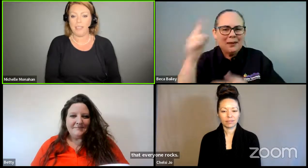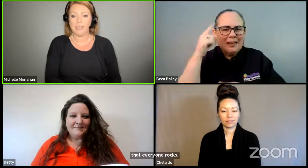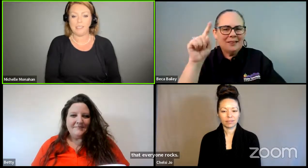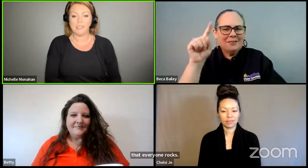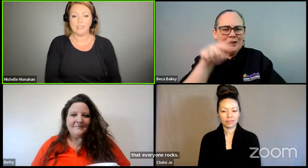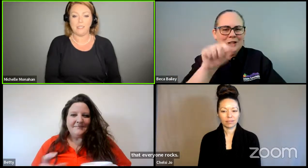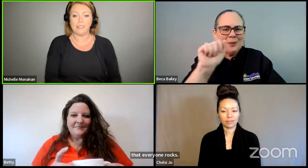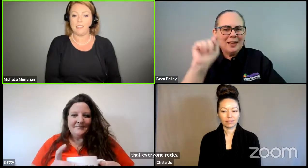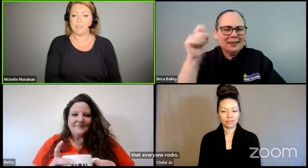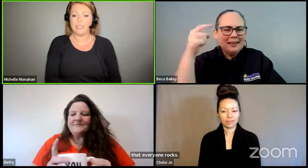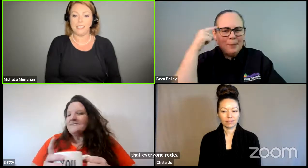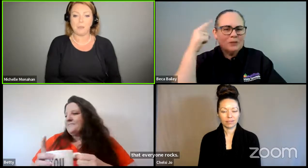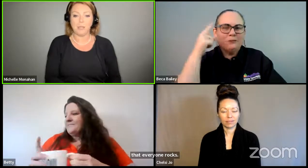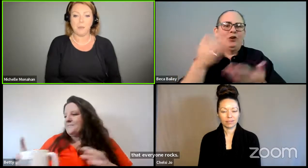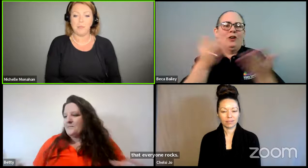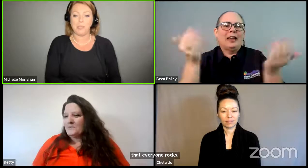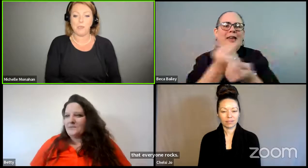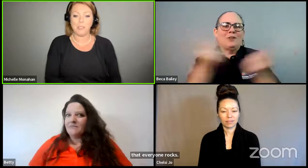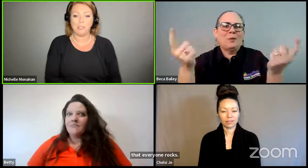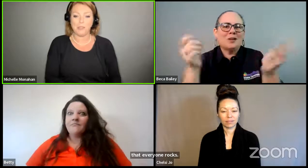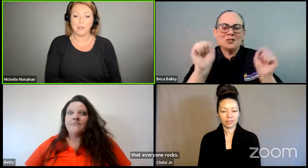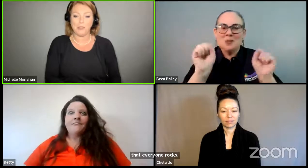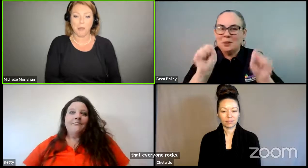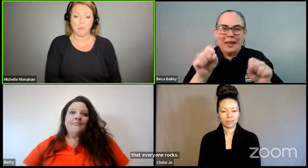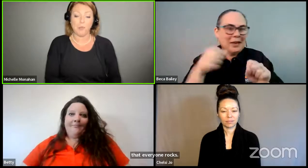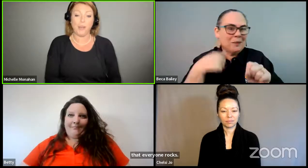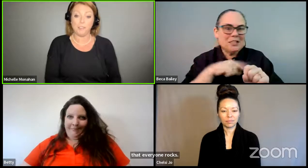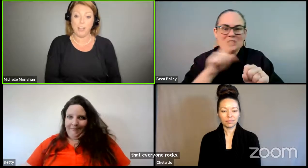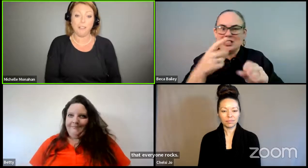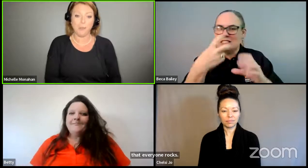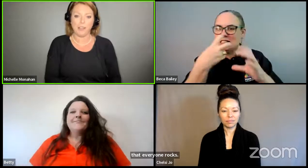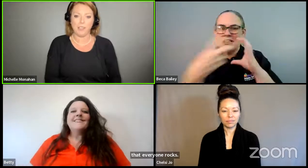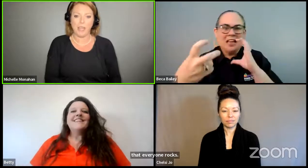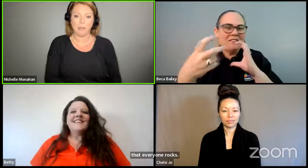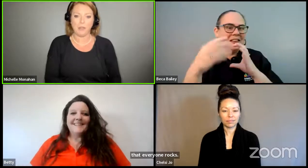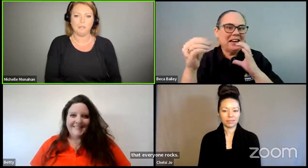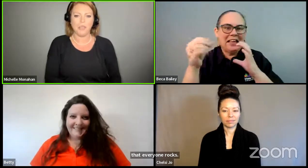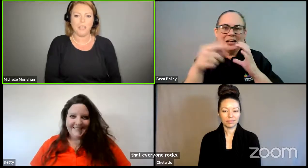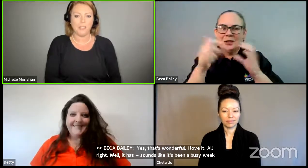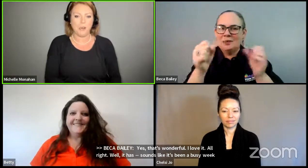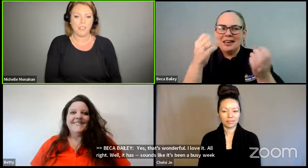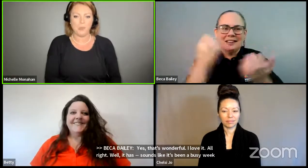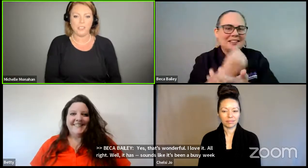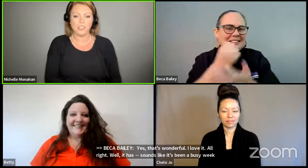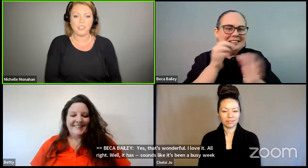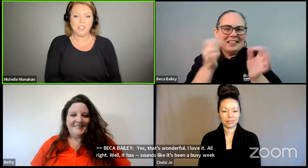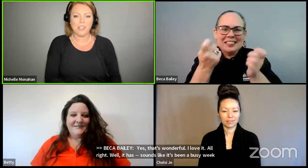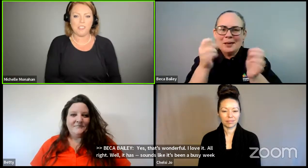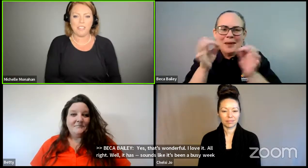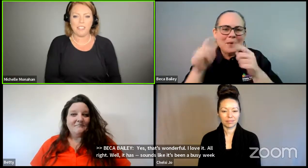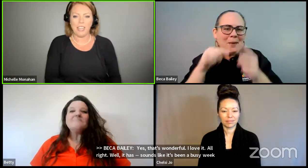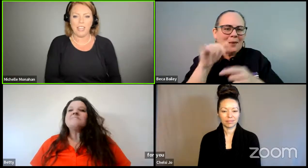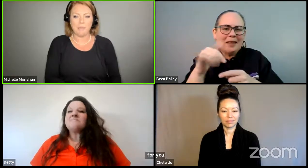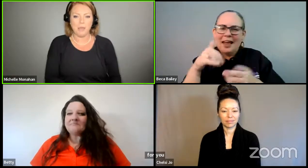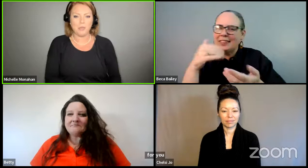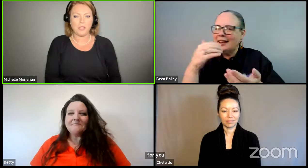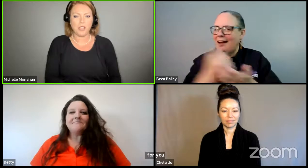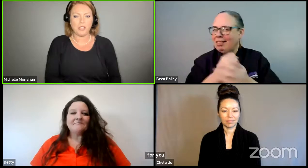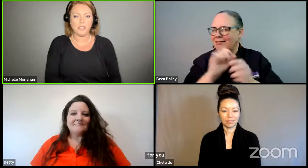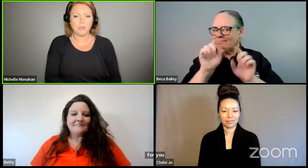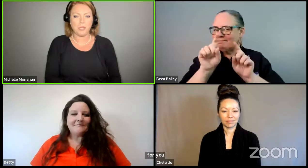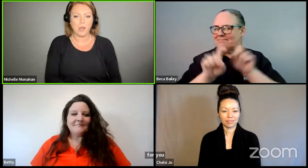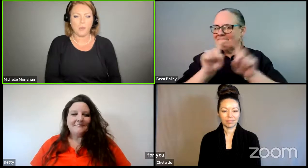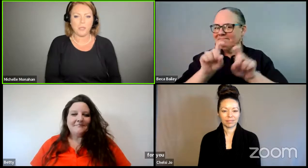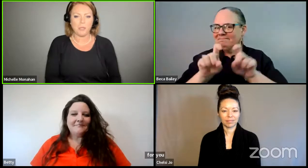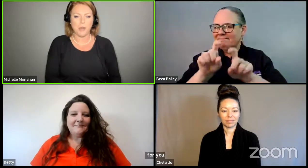Well, sounds like it's been a busy week for you at the Capitol. Well, for everyone at the Capitol. So I think we should just dive in and maybe you can